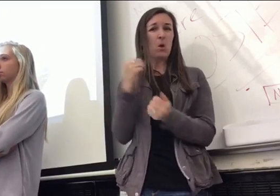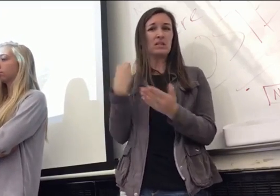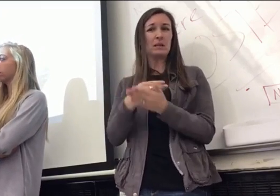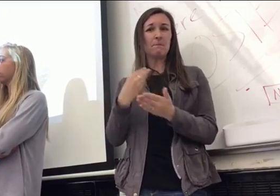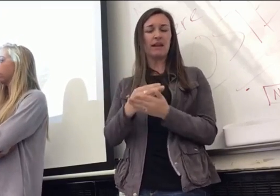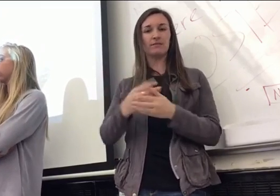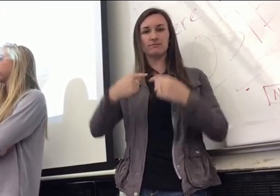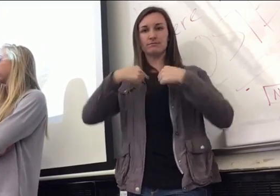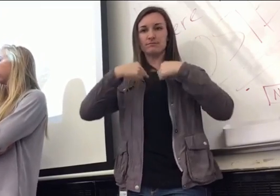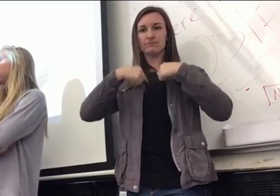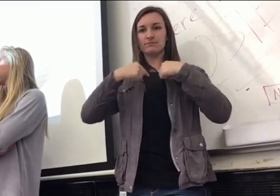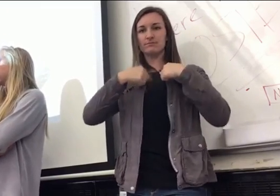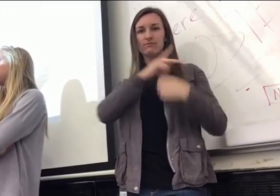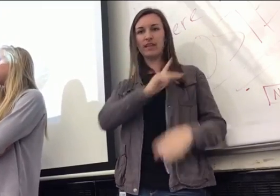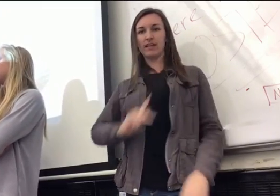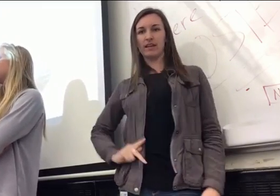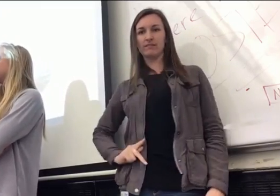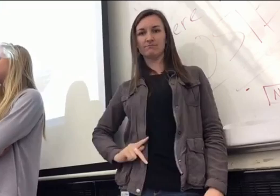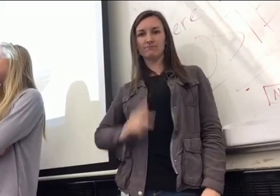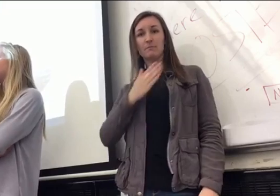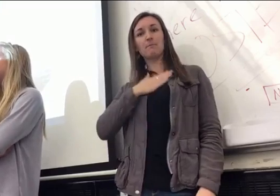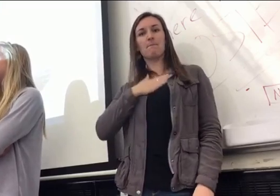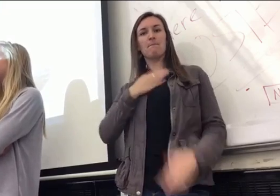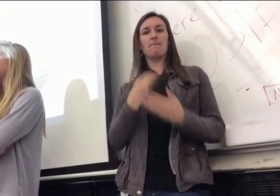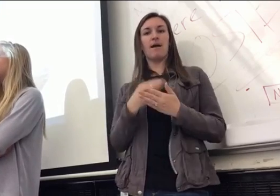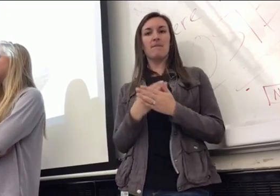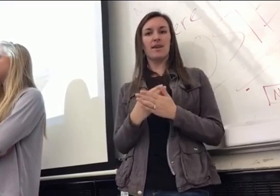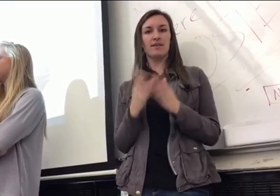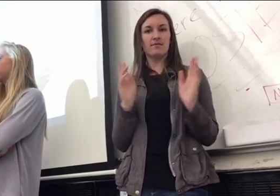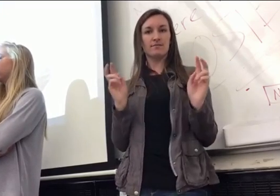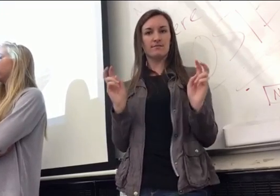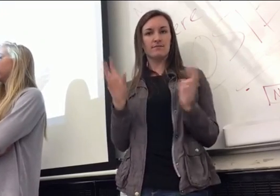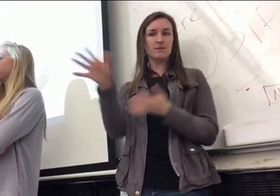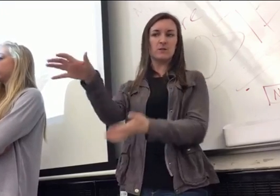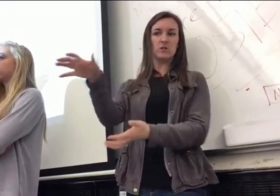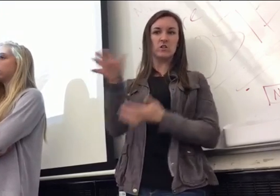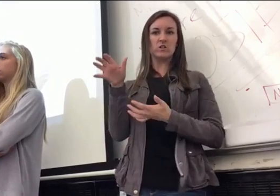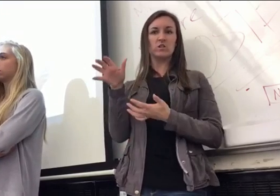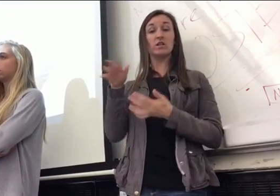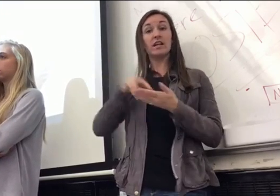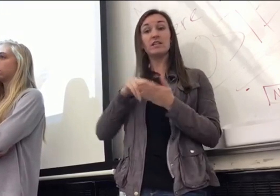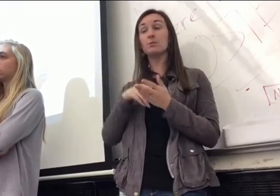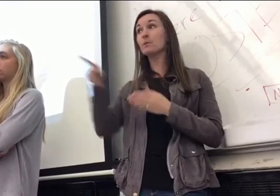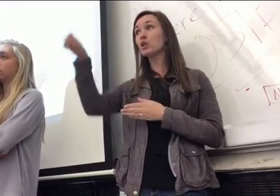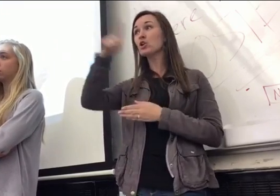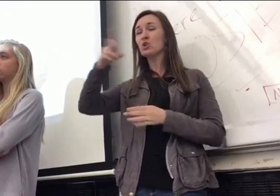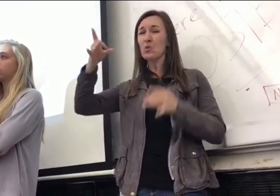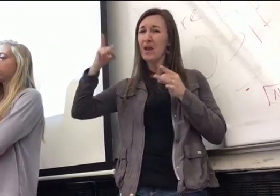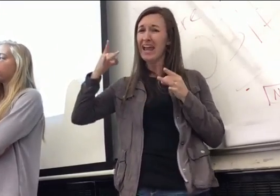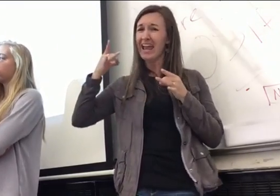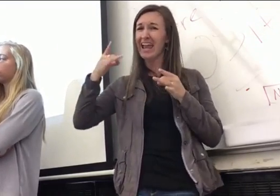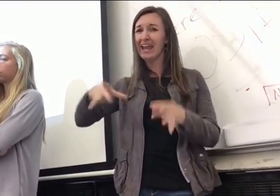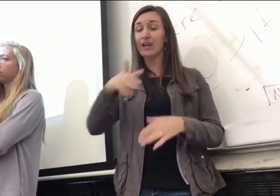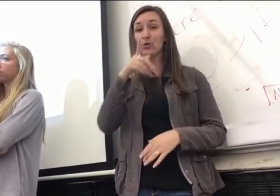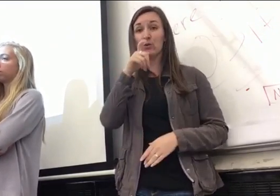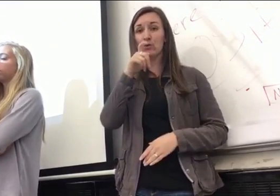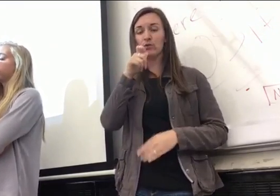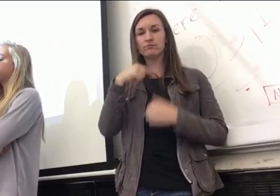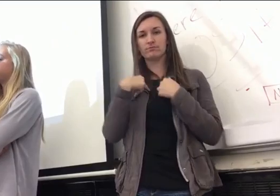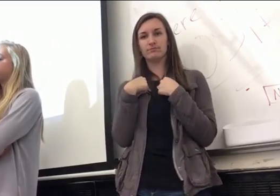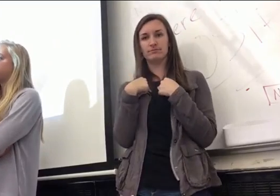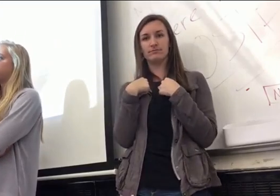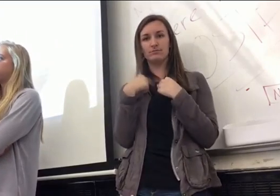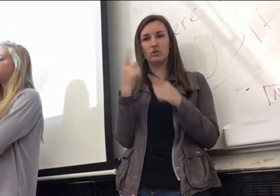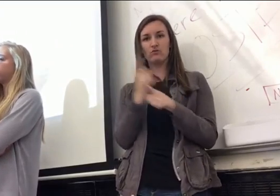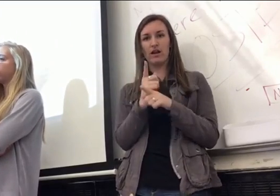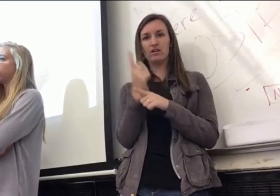candy area. Me. Because that's mine. But, therefore, who are you all going to hate the most? You. Me, right? Because all of